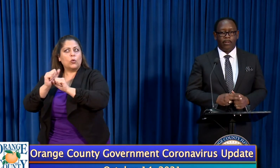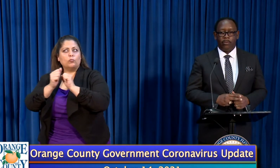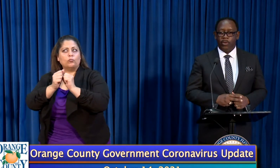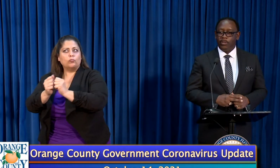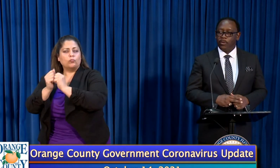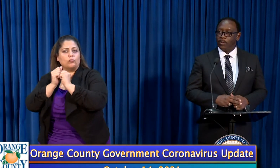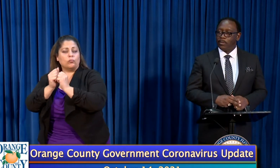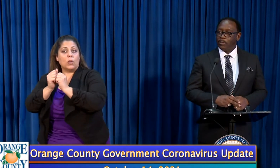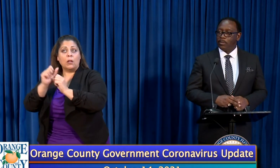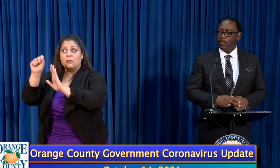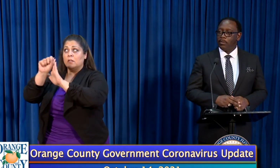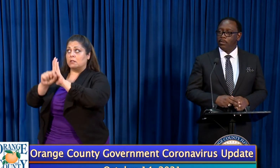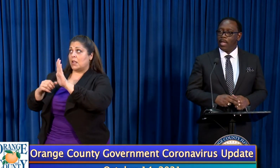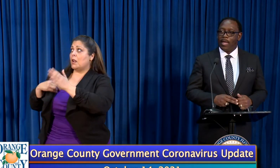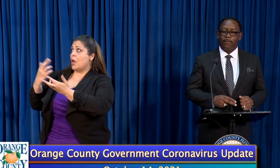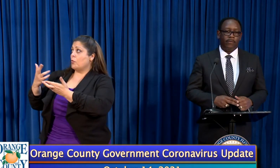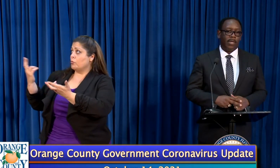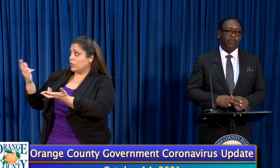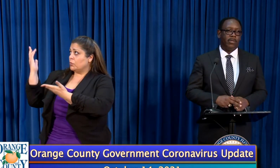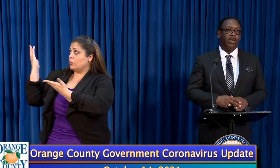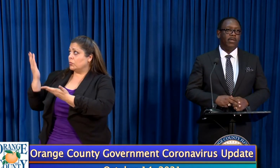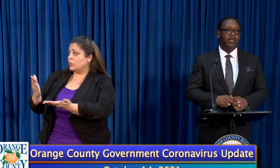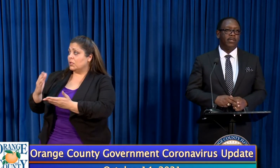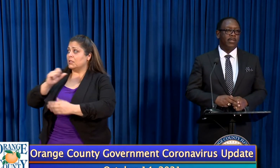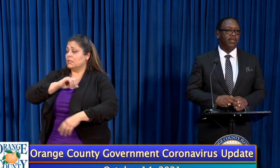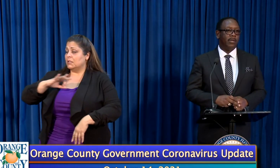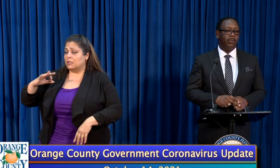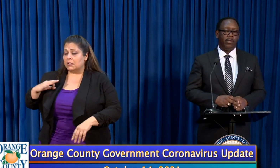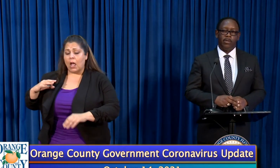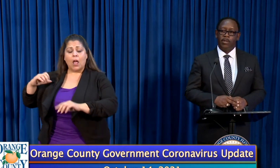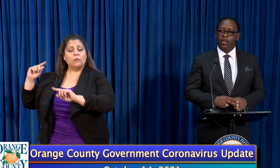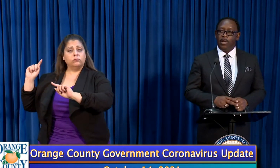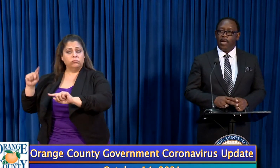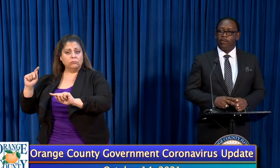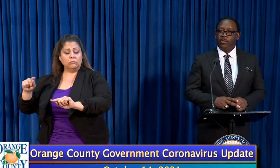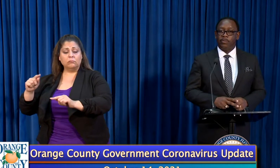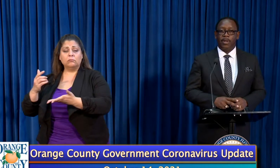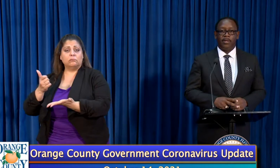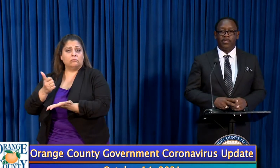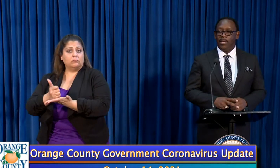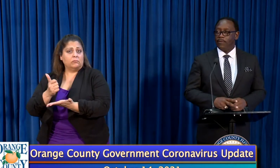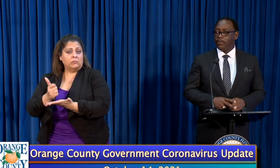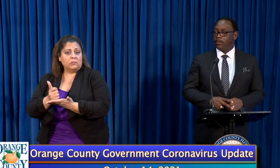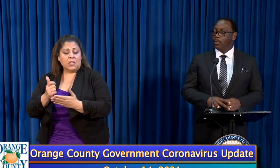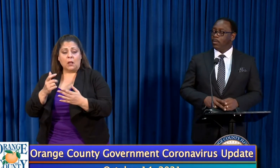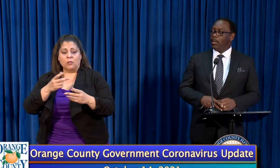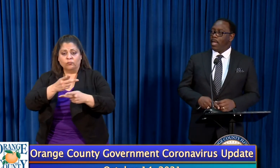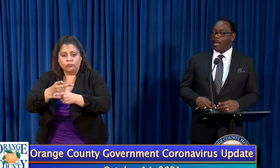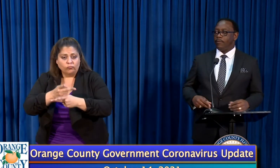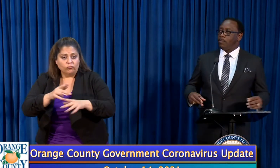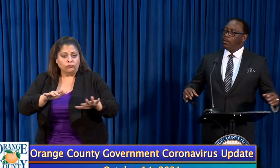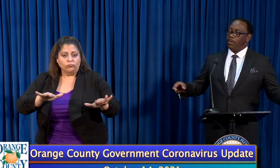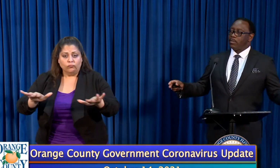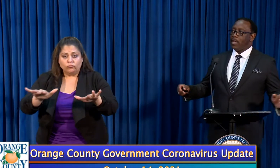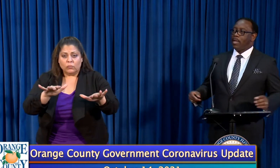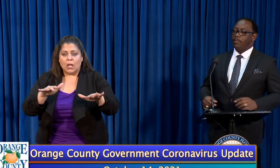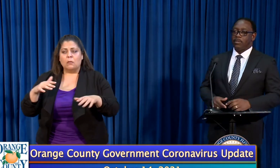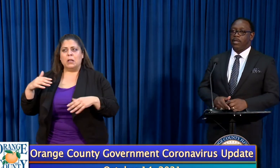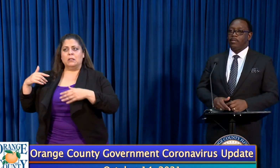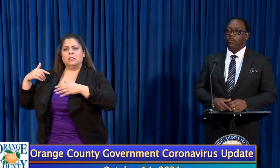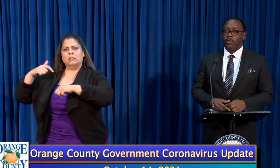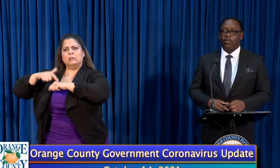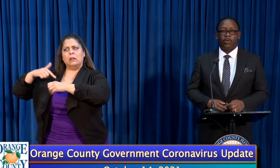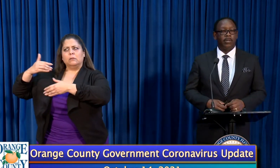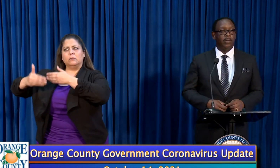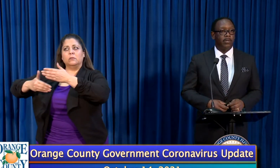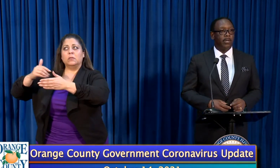had resources, staff that was here assisting with our response efforts. After a period of time, the